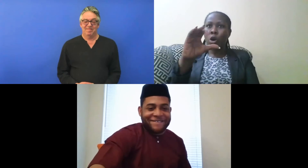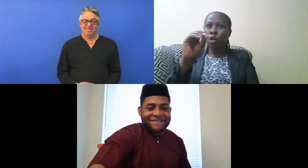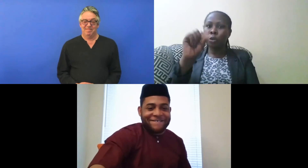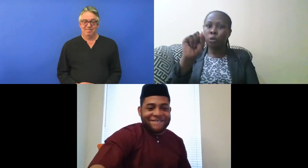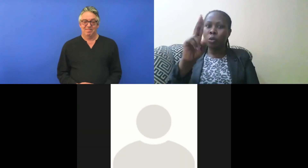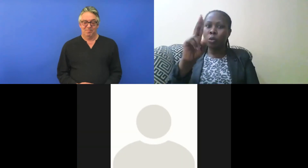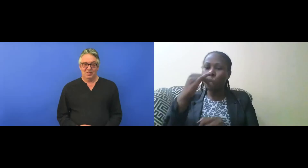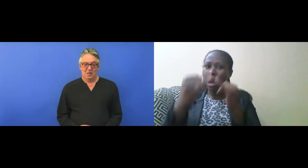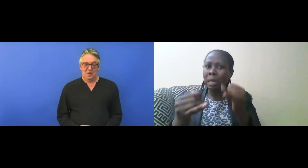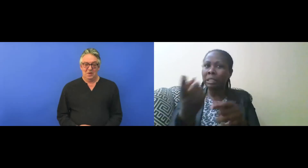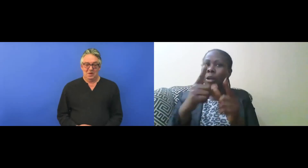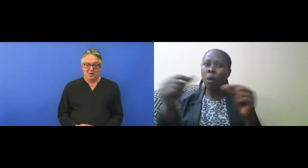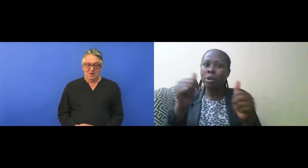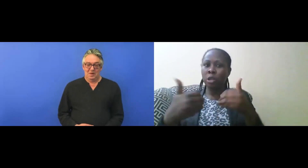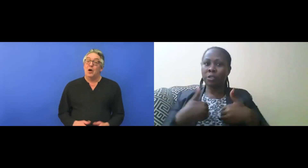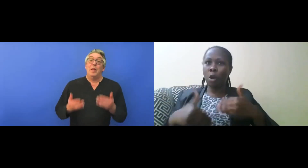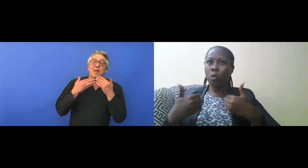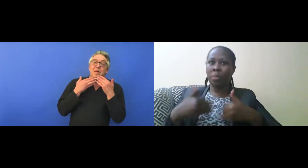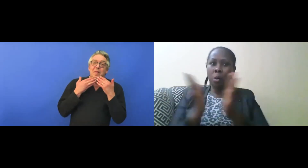Thank you, Dr. Shidi.